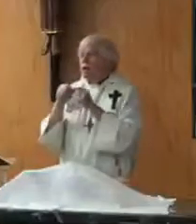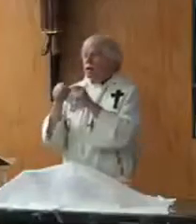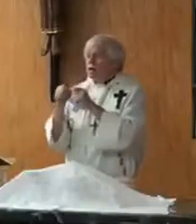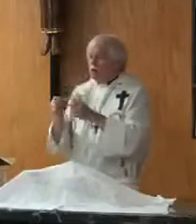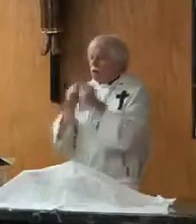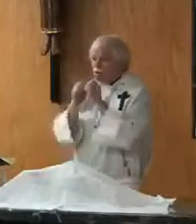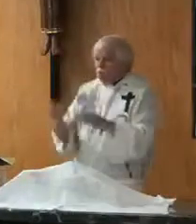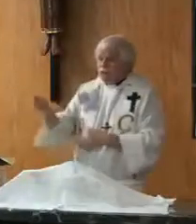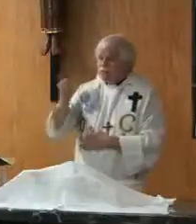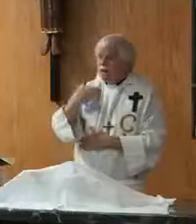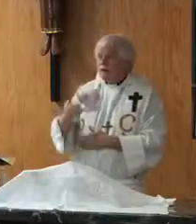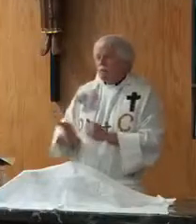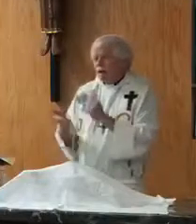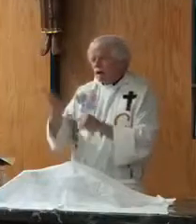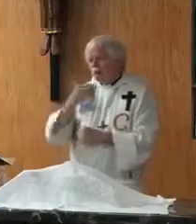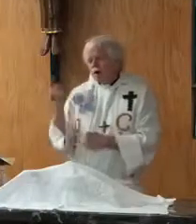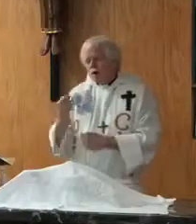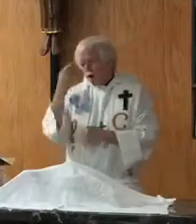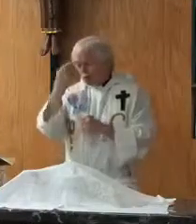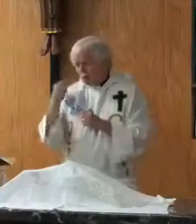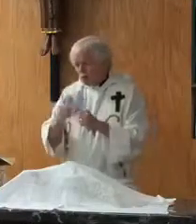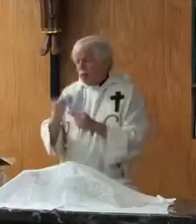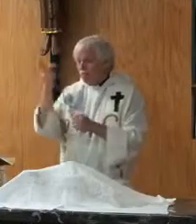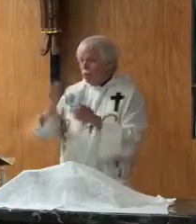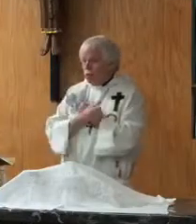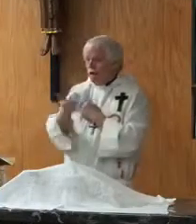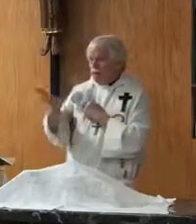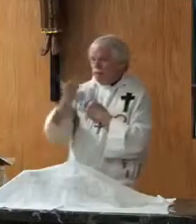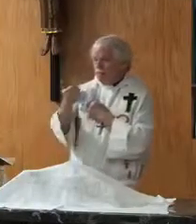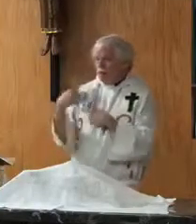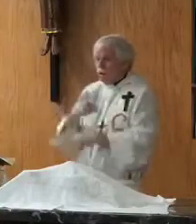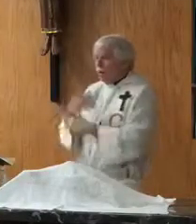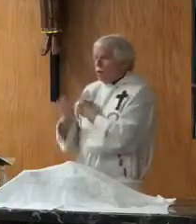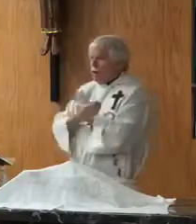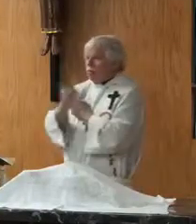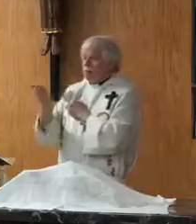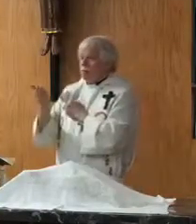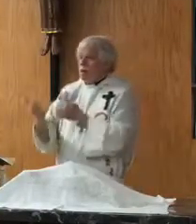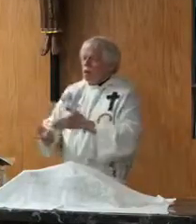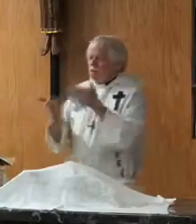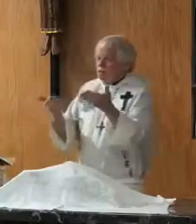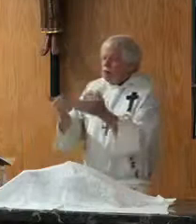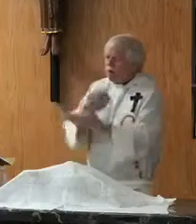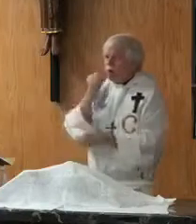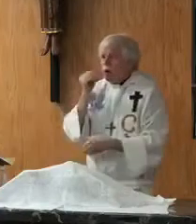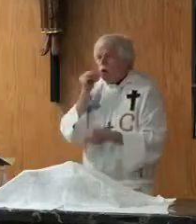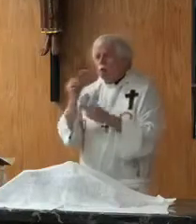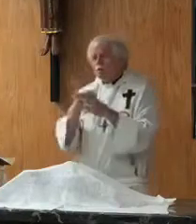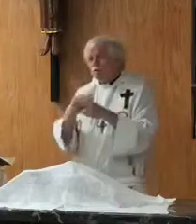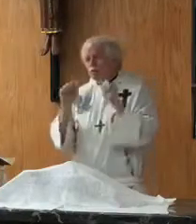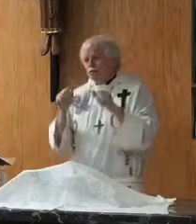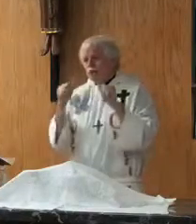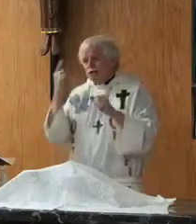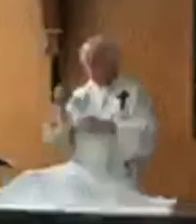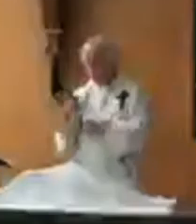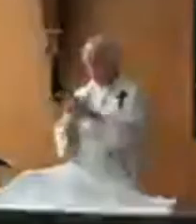care, continue to bless them and help them always remember that you love them. We love them and provide new homes